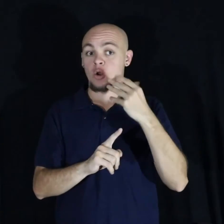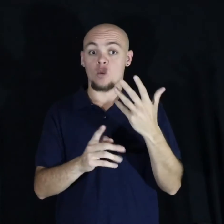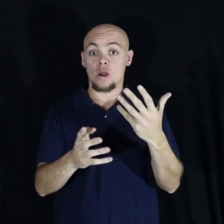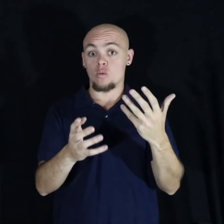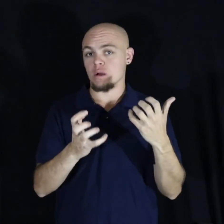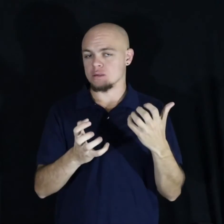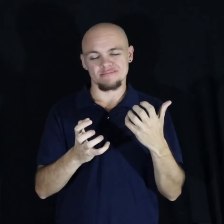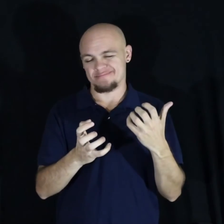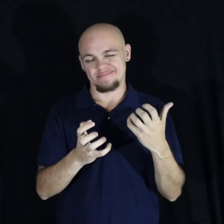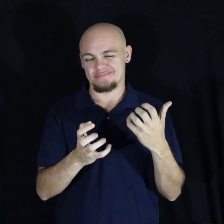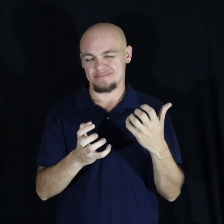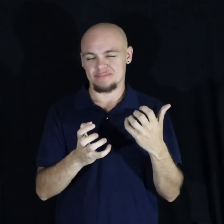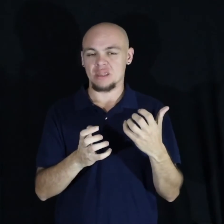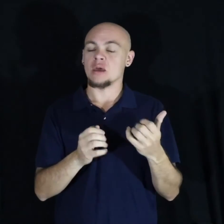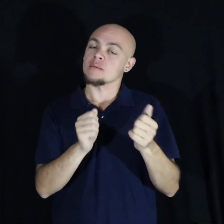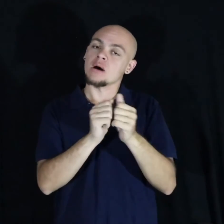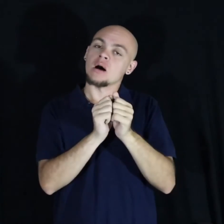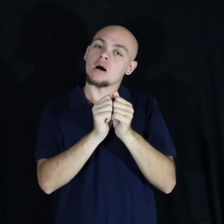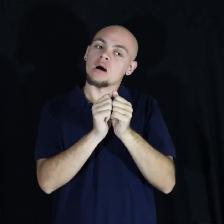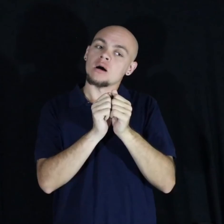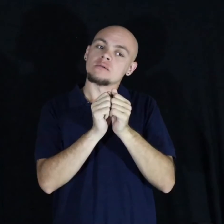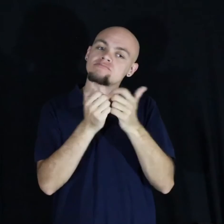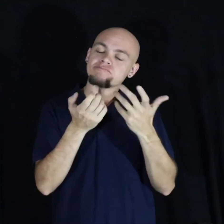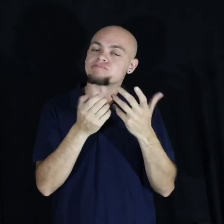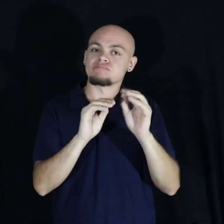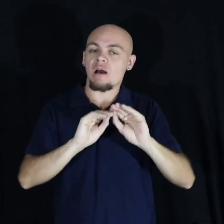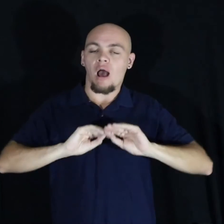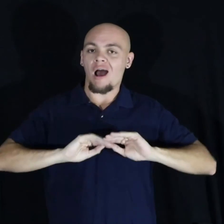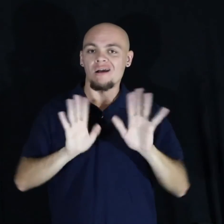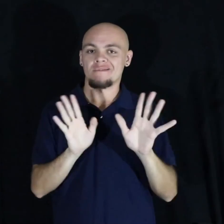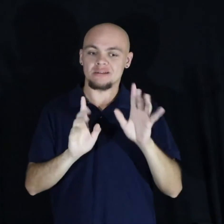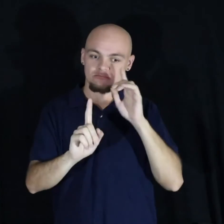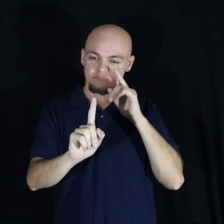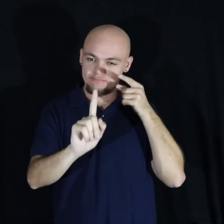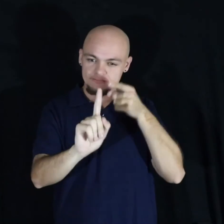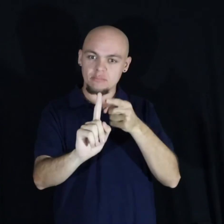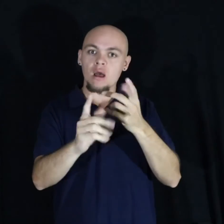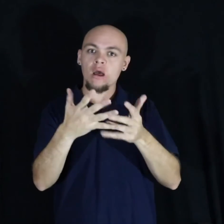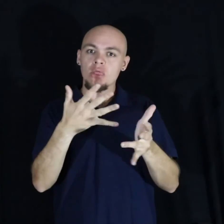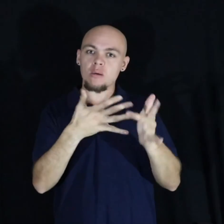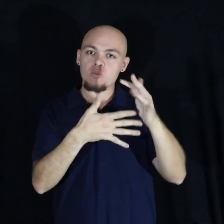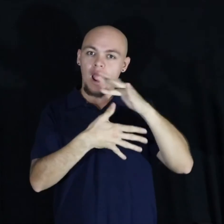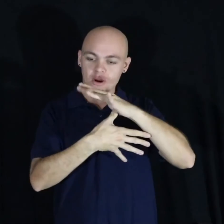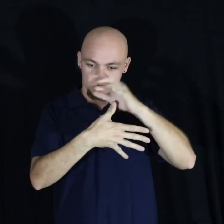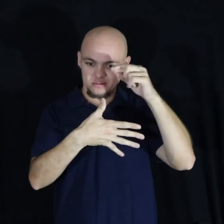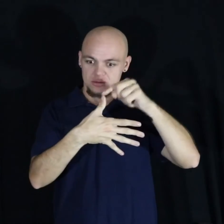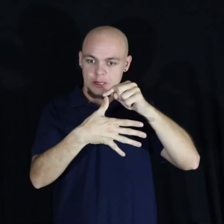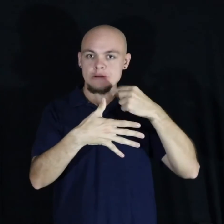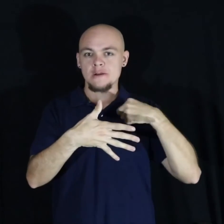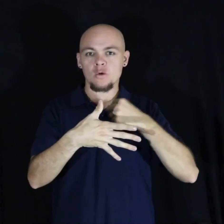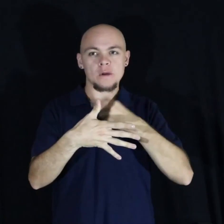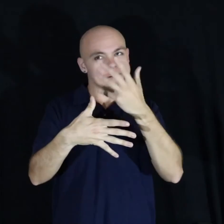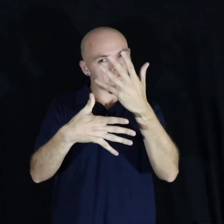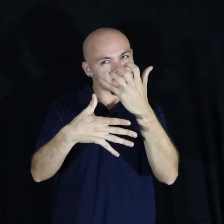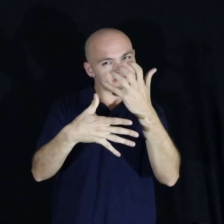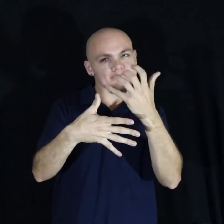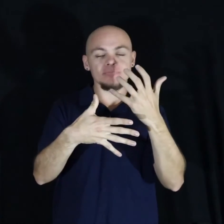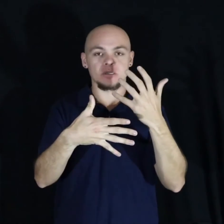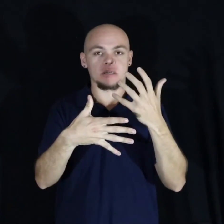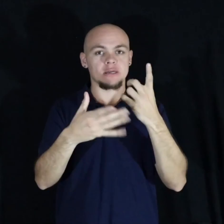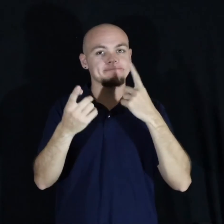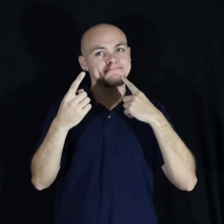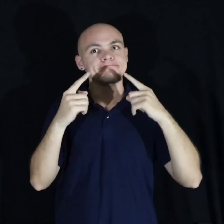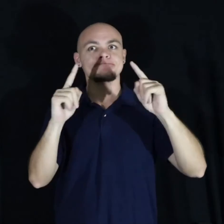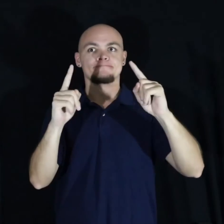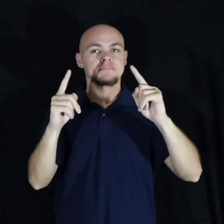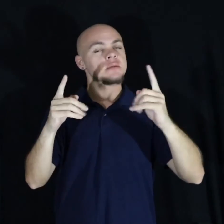for, it without a doubt allows us to pinpoint and orient our priorities towards what we ourselves have been able to